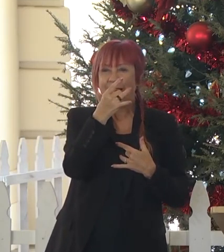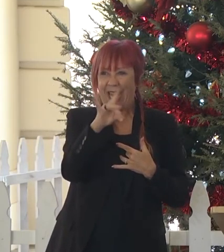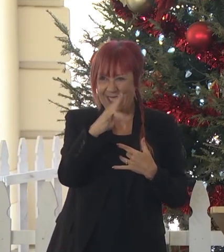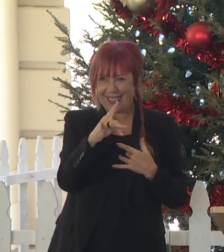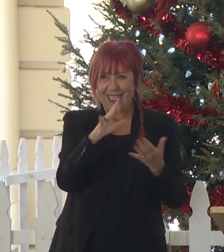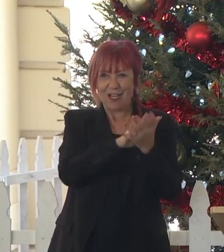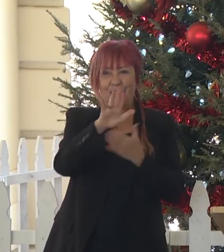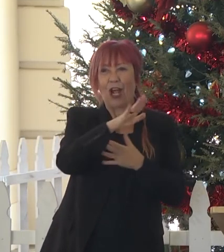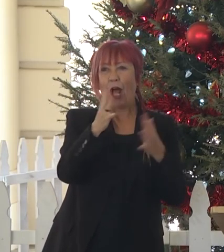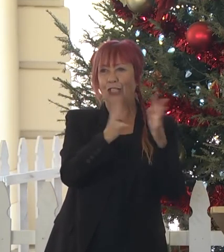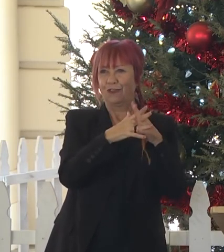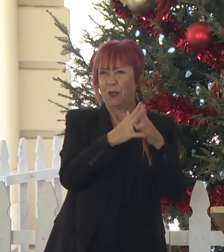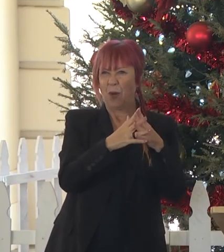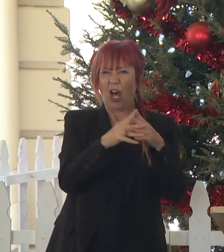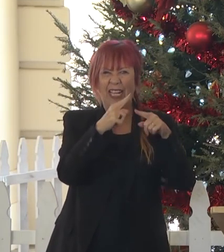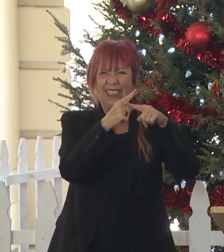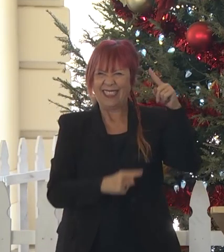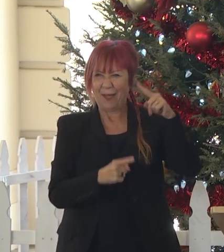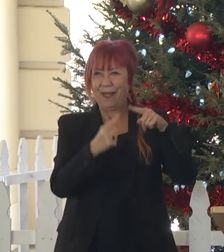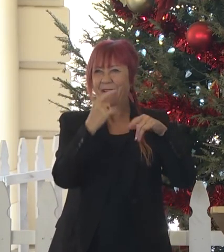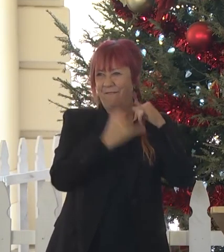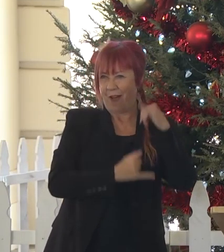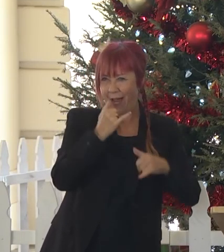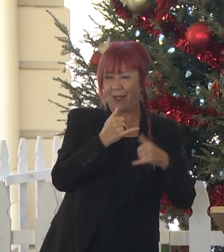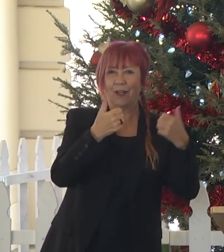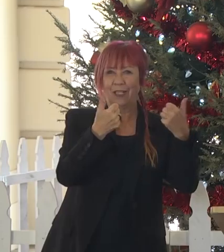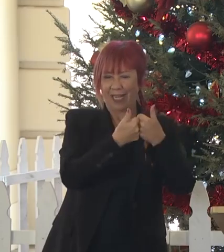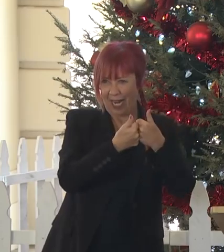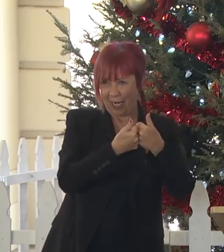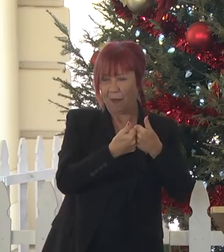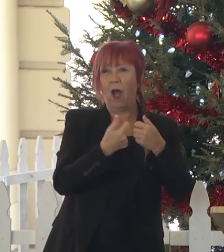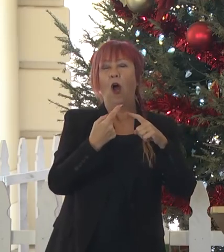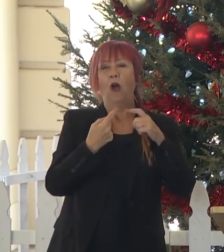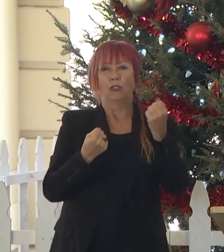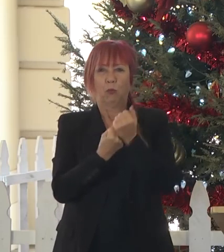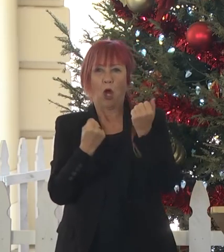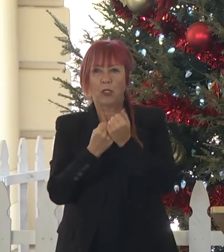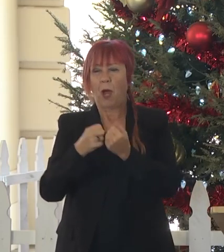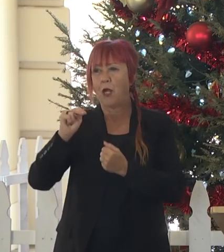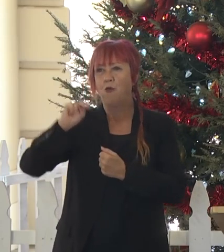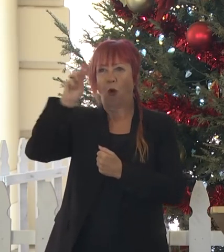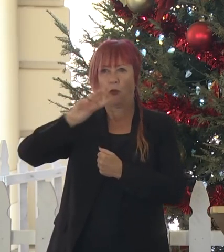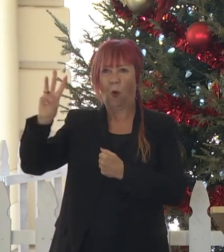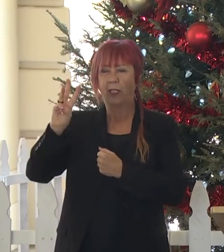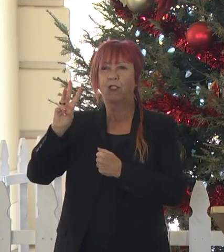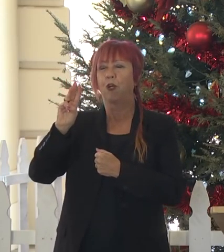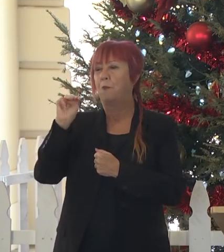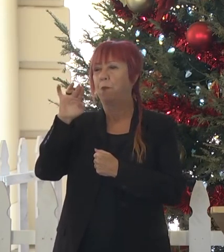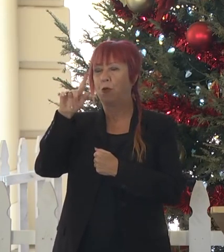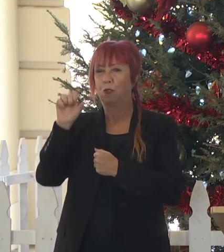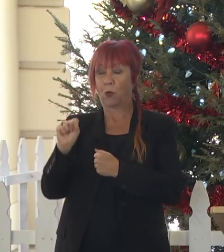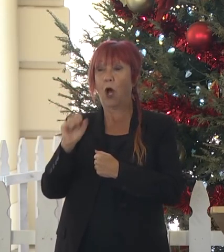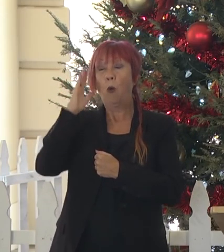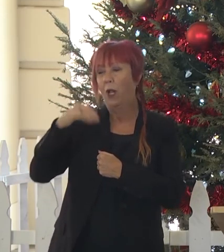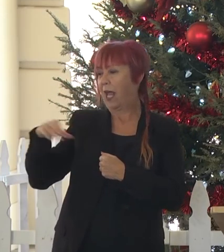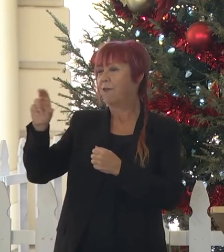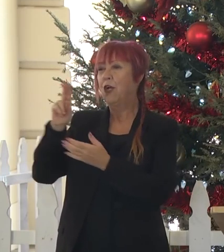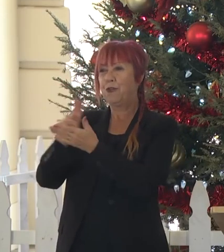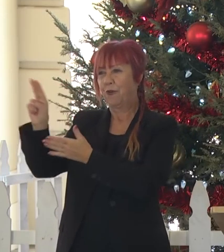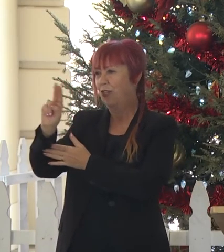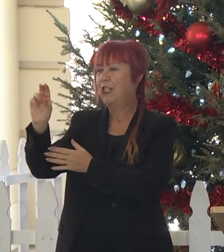semifinal game at the Rose Bowl, presented by Northwestern Mutual, features the University of Oklahoma and the University